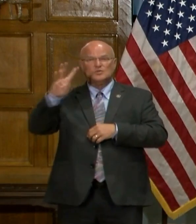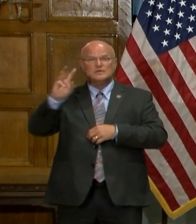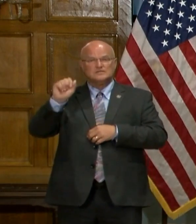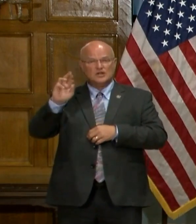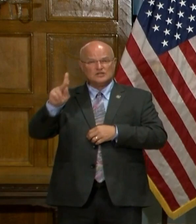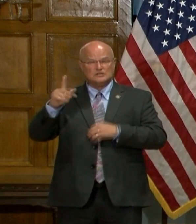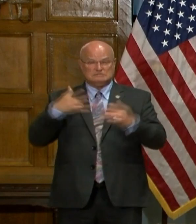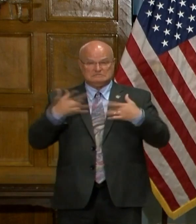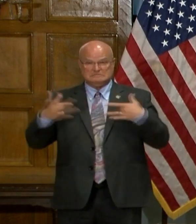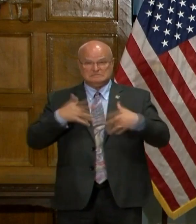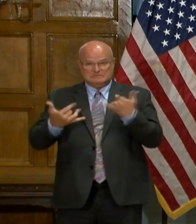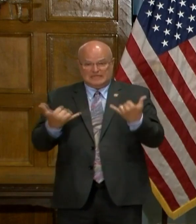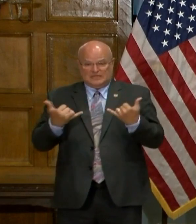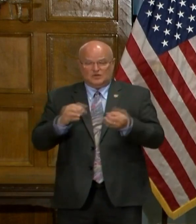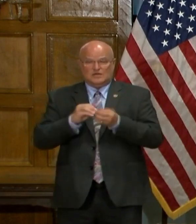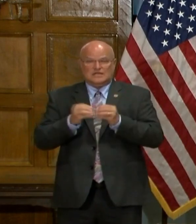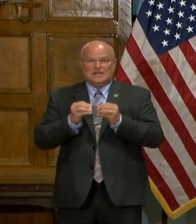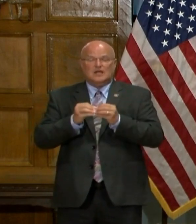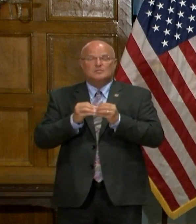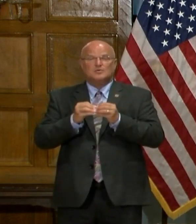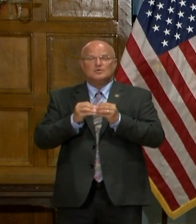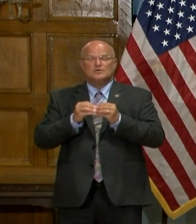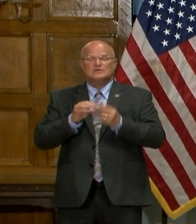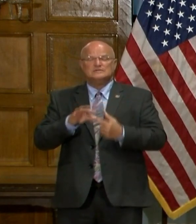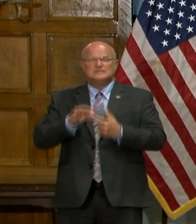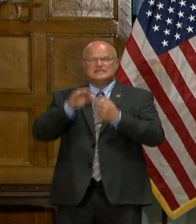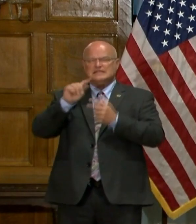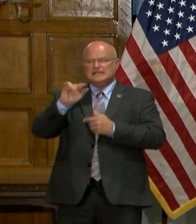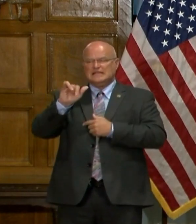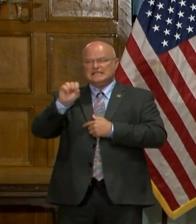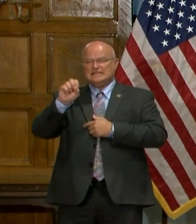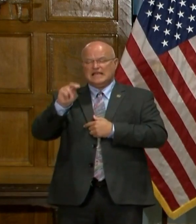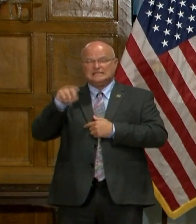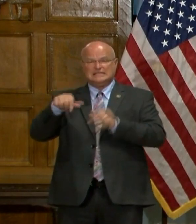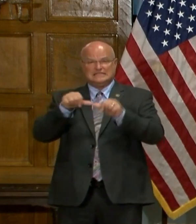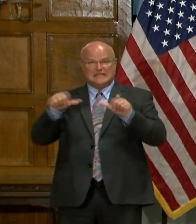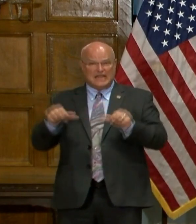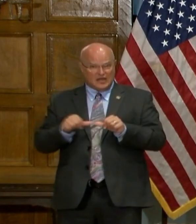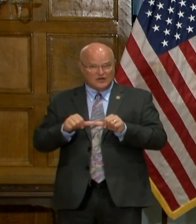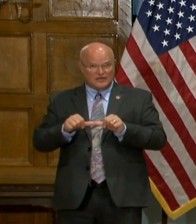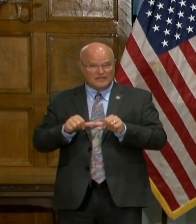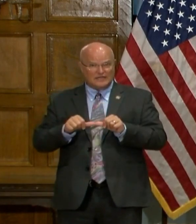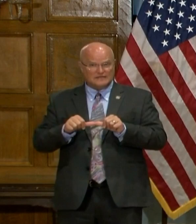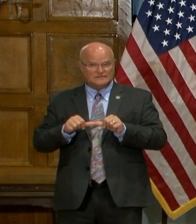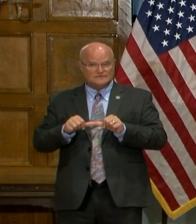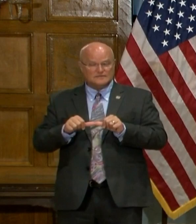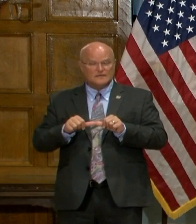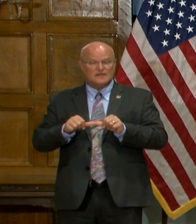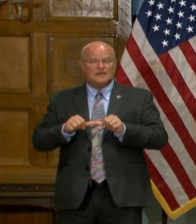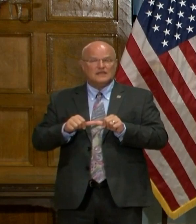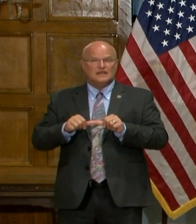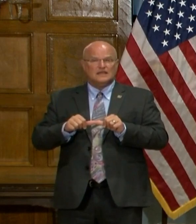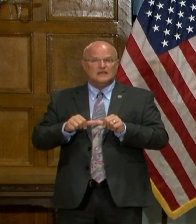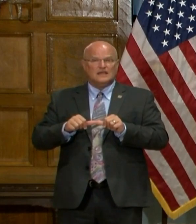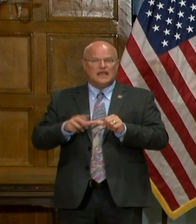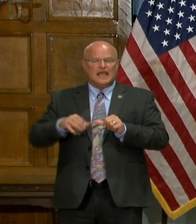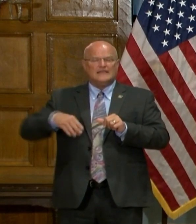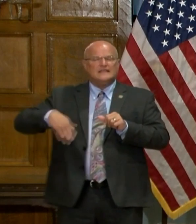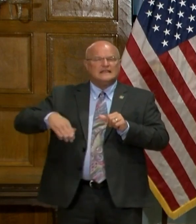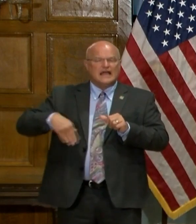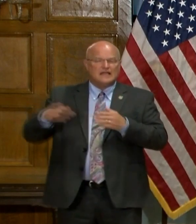expressed concern about the current number of cases in Tyson poultry plants in this area, and what they say is a lack of COVID testing for